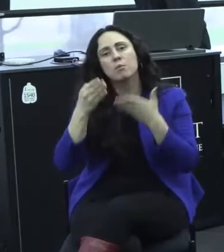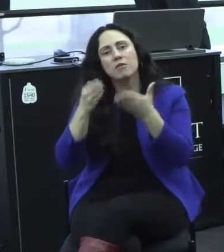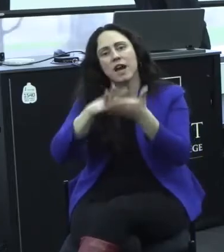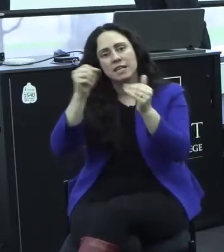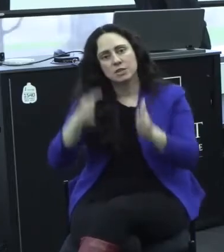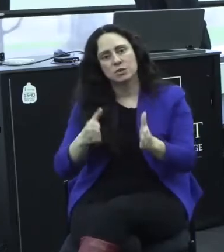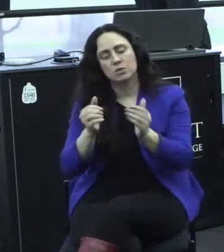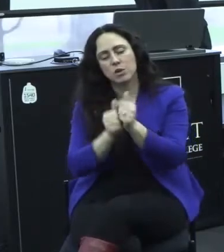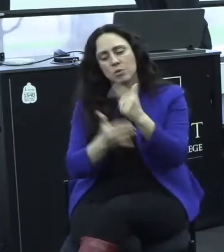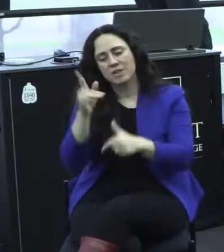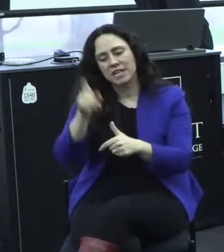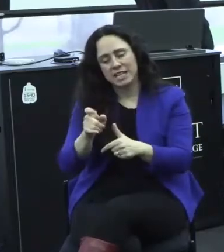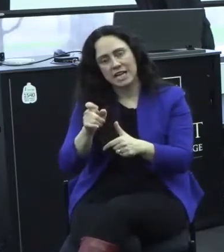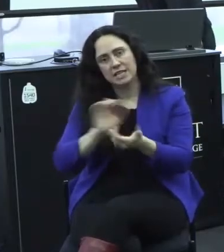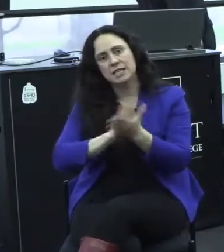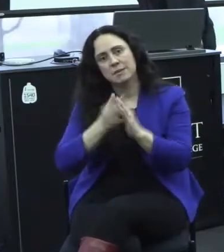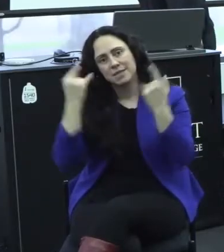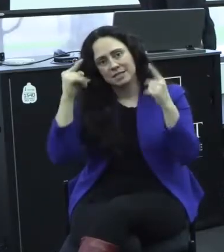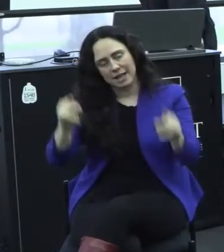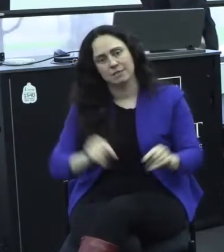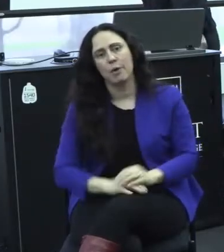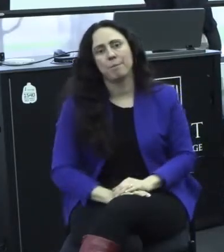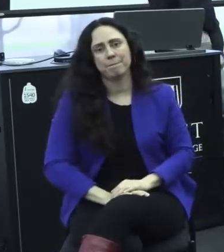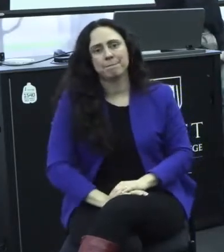successful. Great.